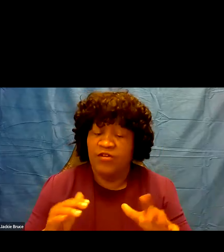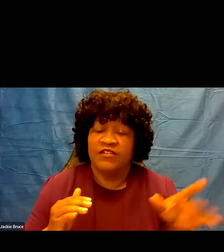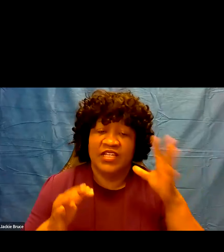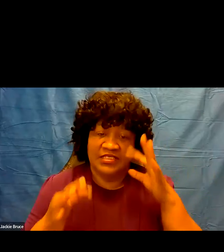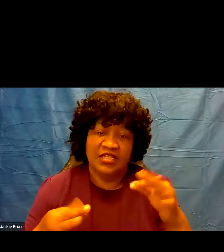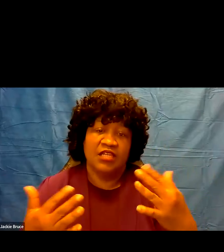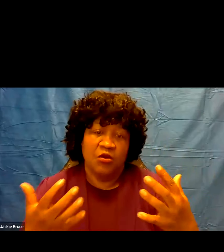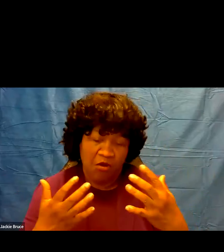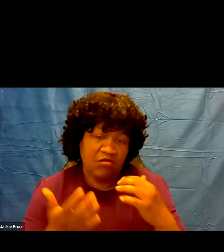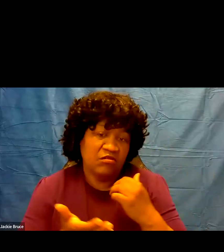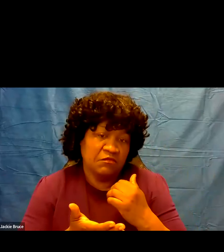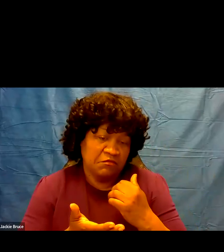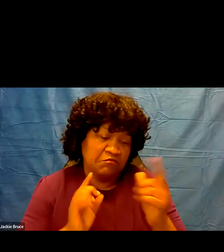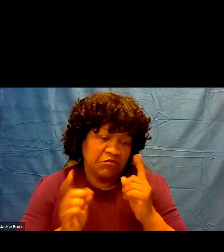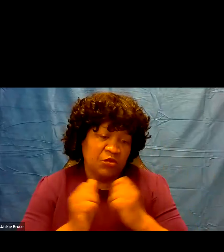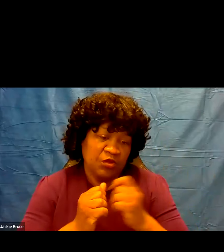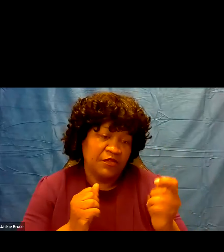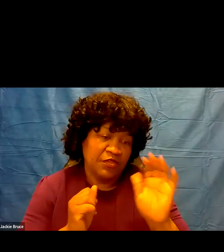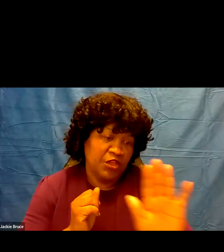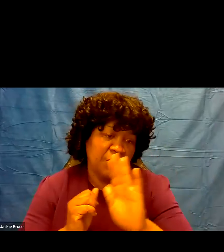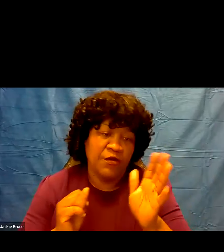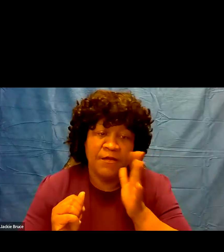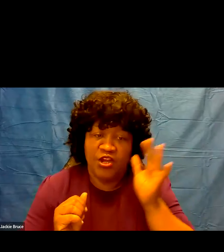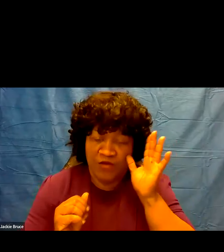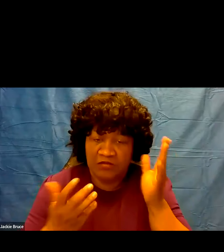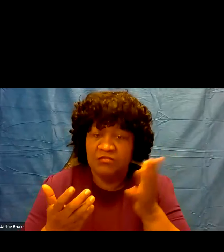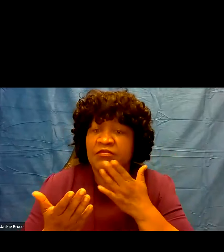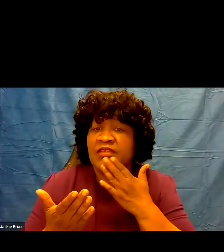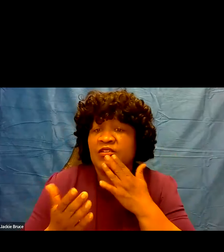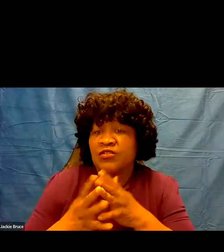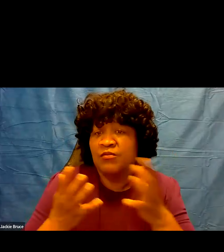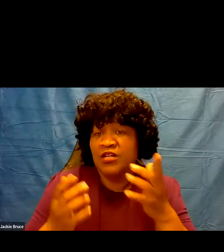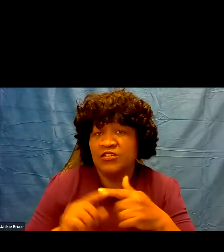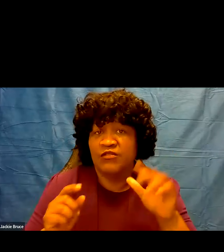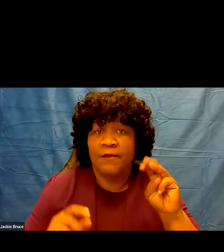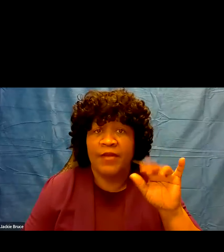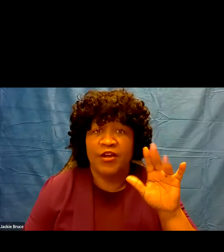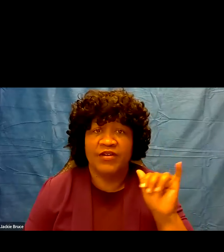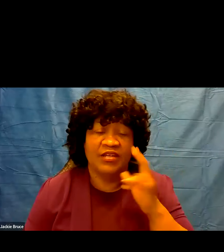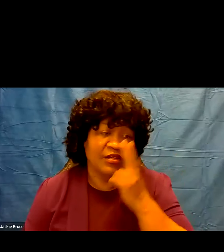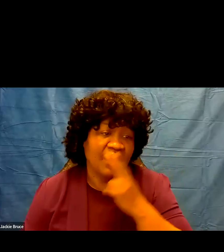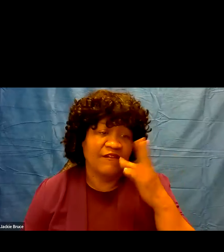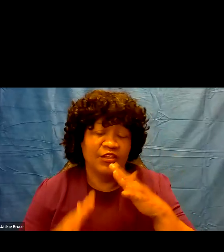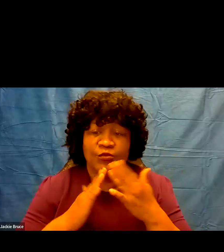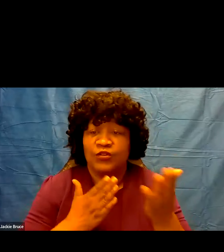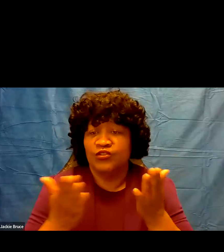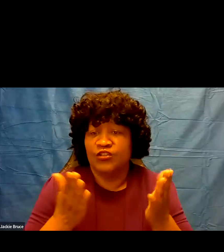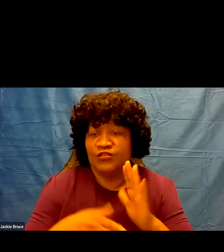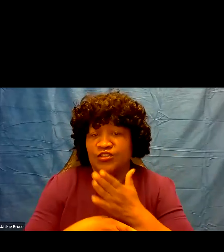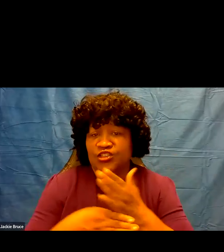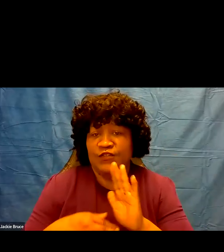It's not hard and fast, it's a conversation. So thank you. This is from Mary Stone with Catholic Community Services for sharing her